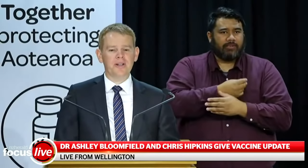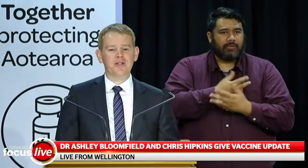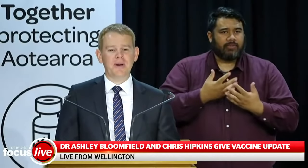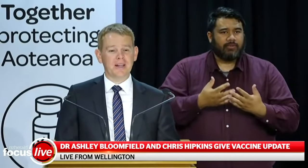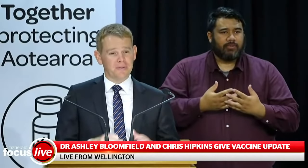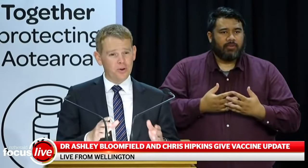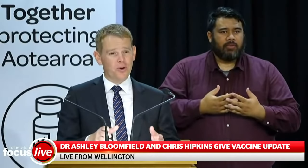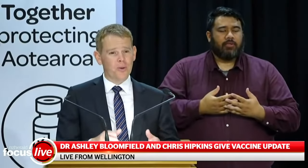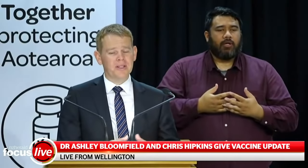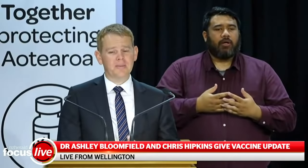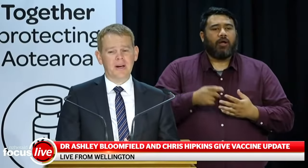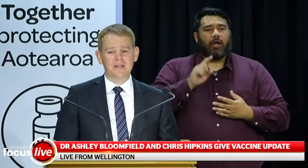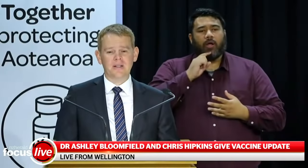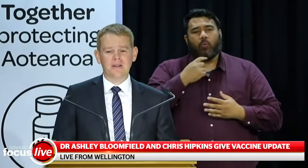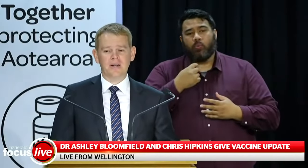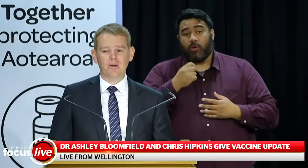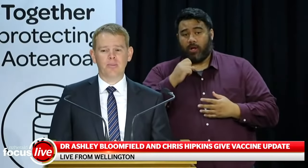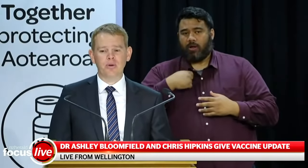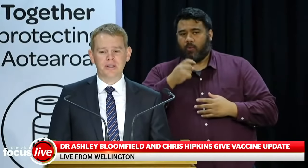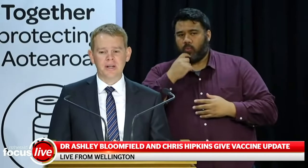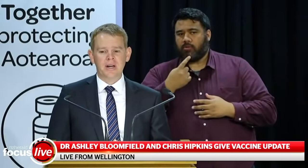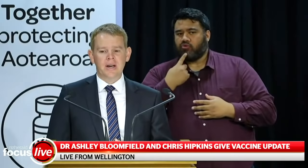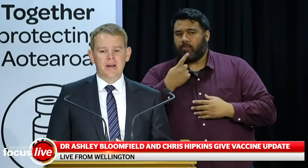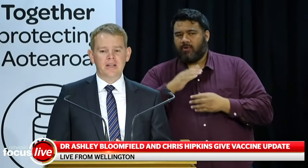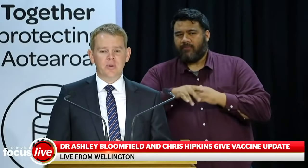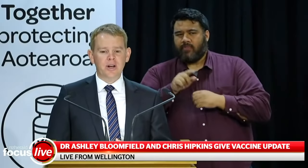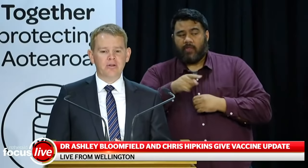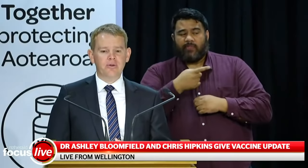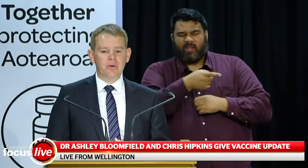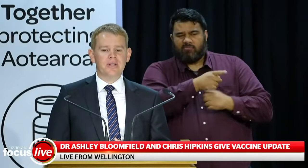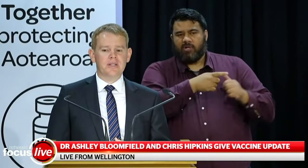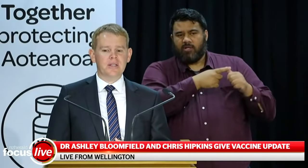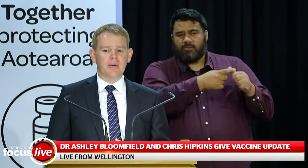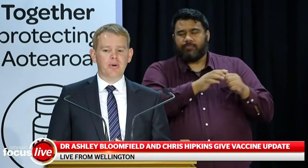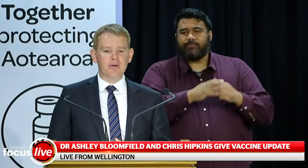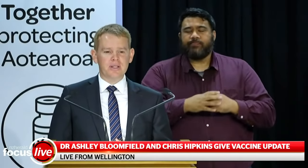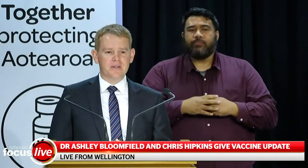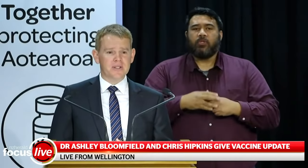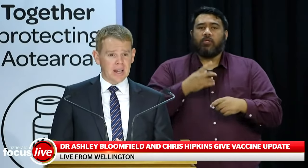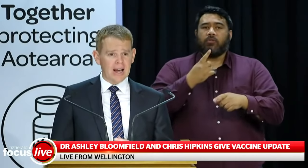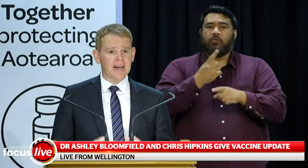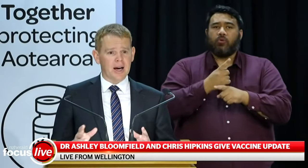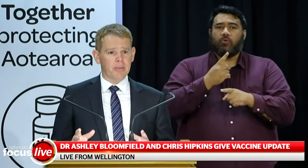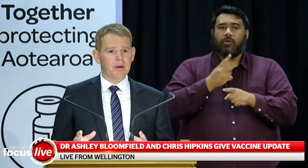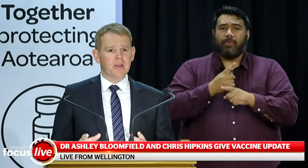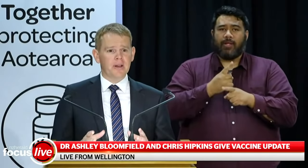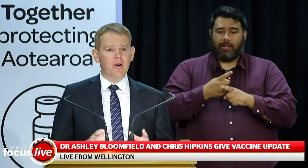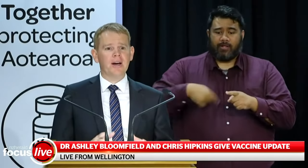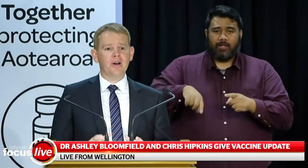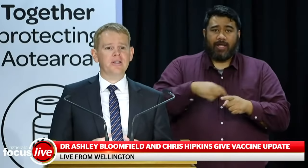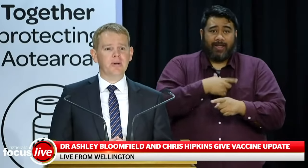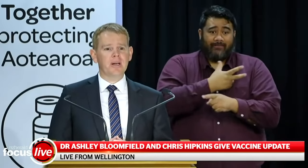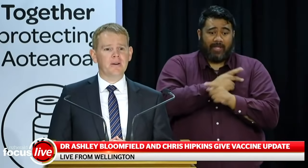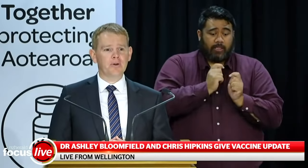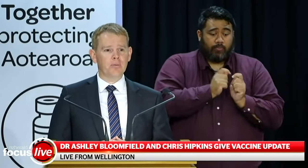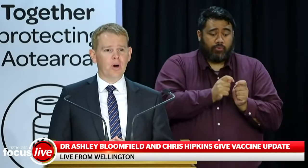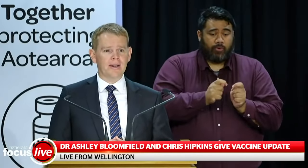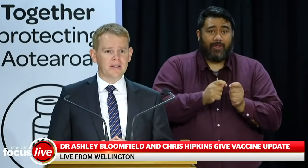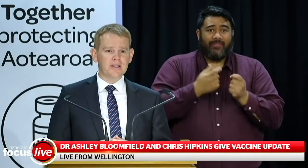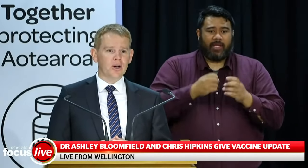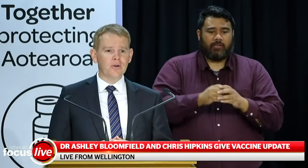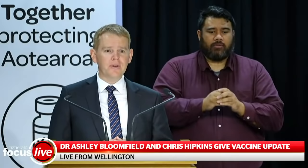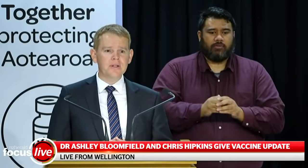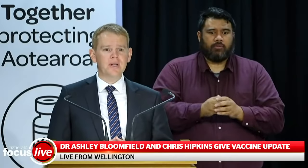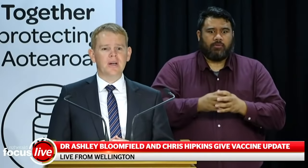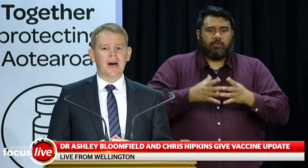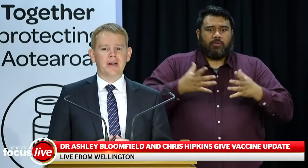but I want to just make a few comments about this that I think are important. As we go through this process of scaling up, there are going to be a few more